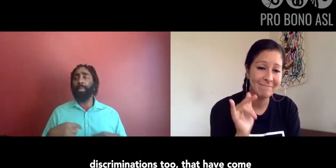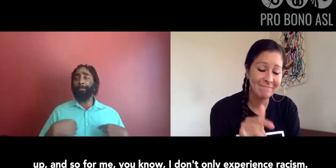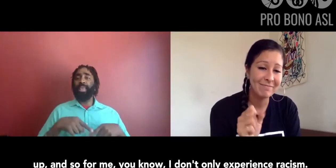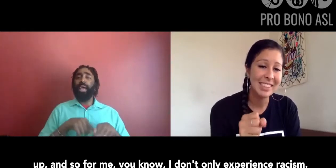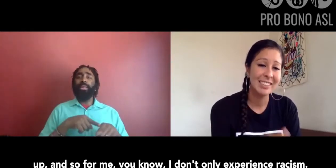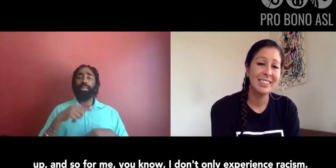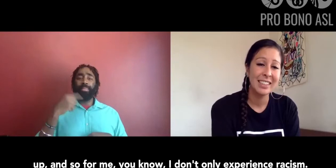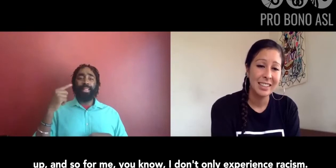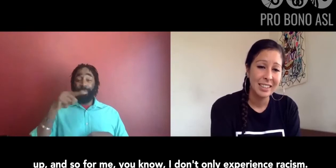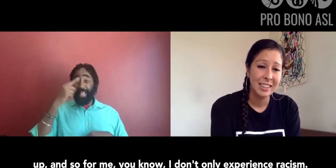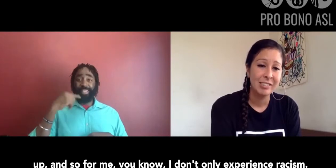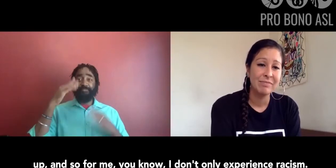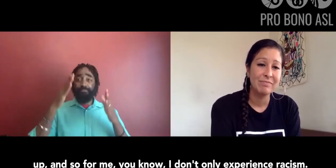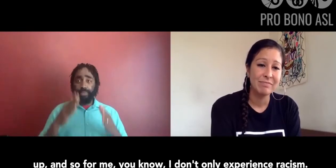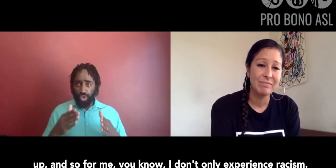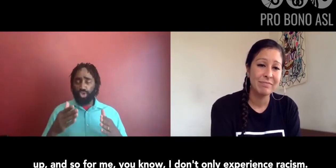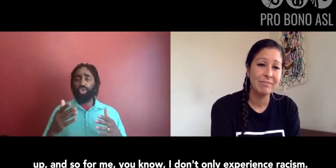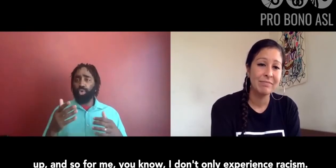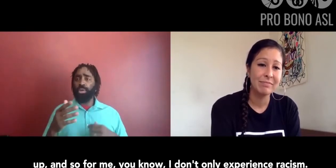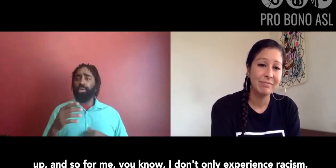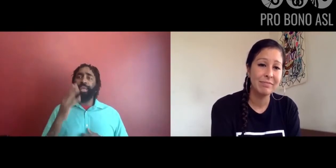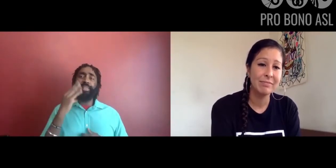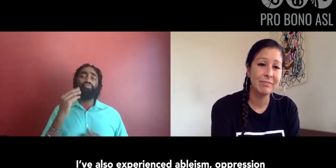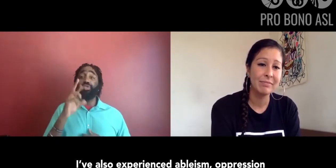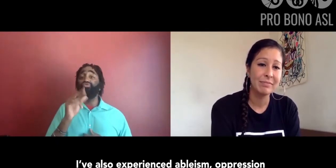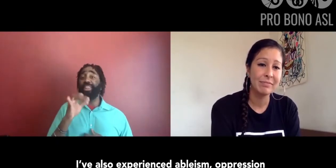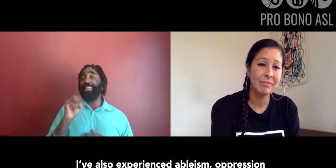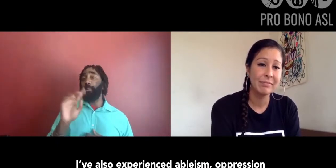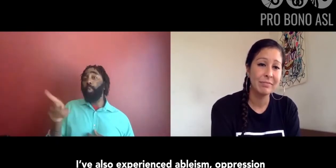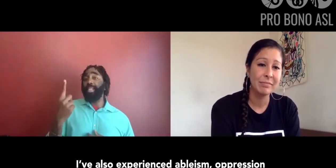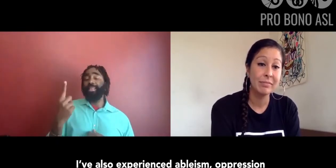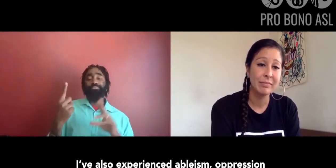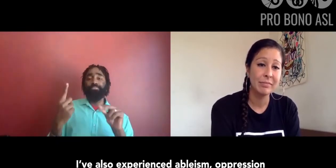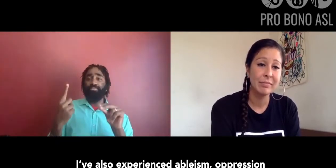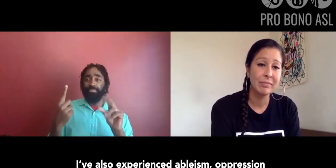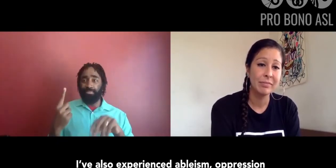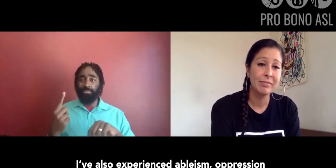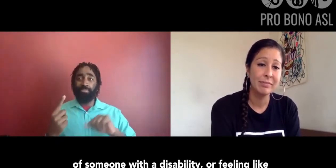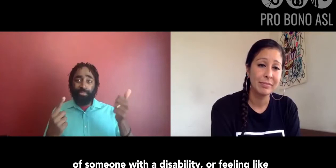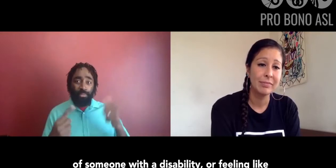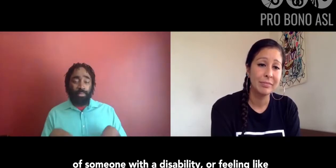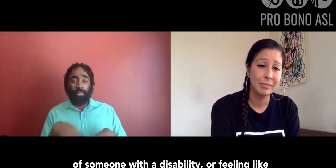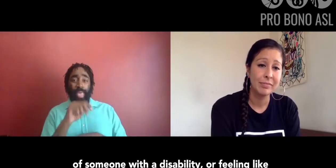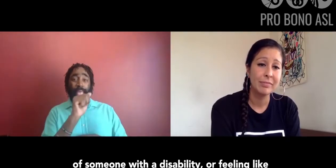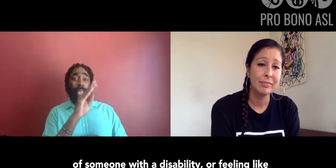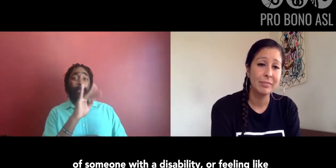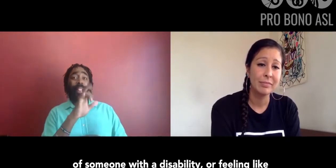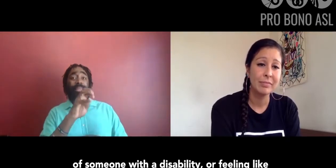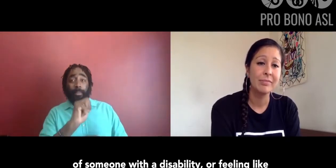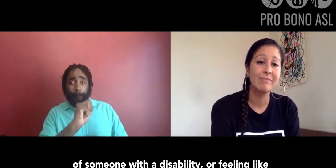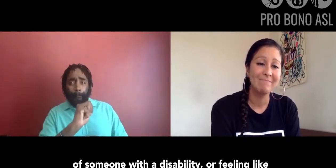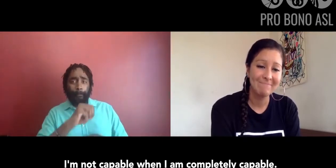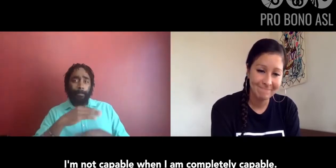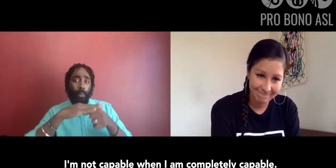have come up. And so for me, I don't only experience racism, I also experience ableism. Oppression of someone with a disability,